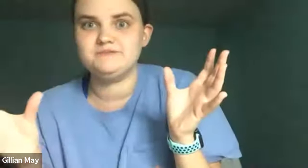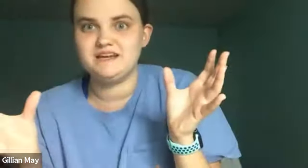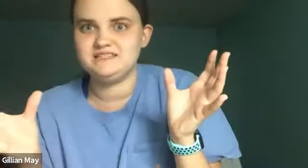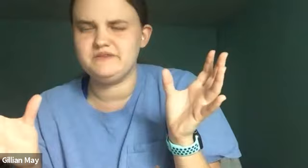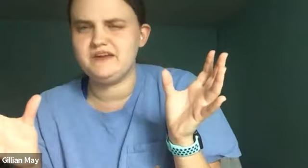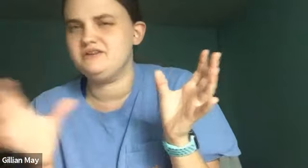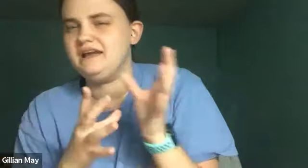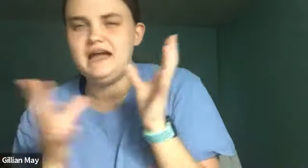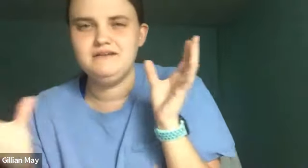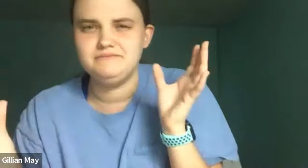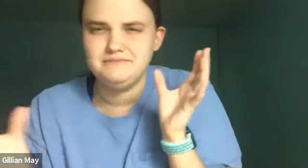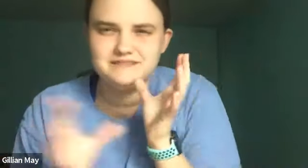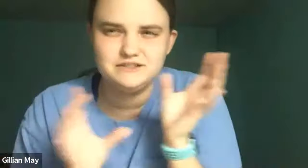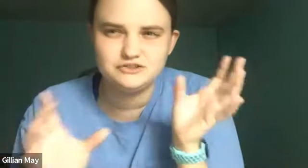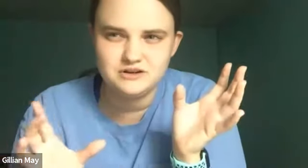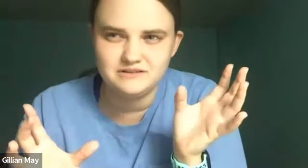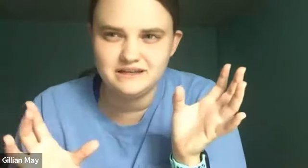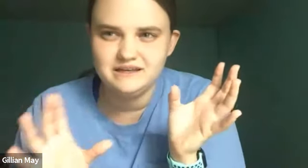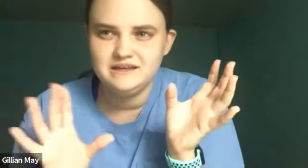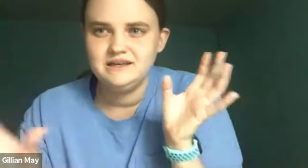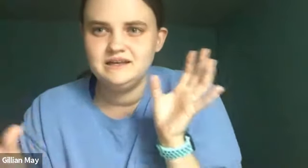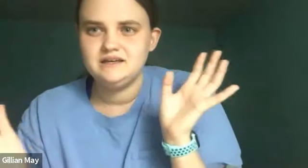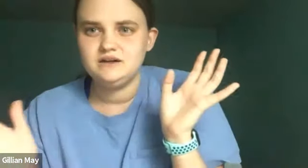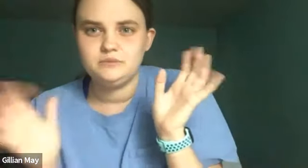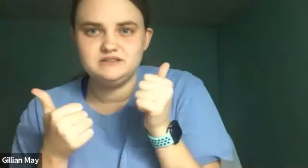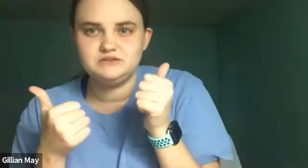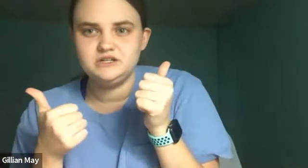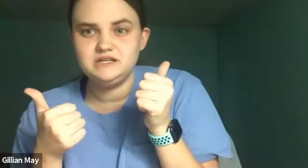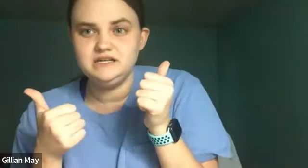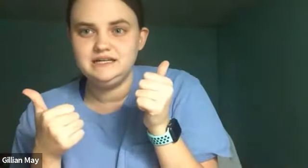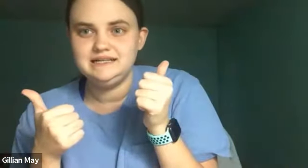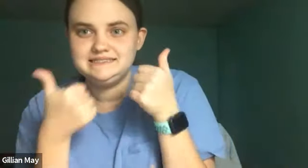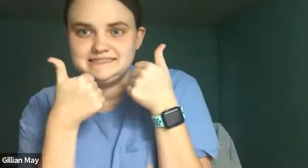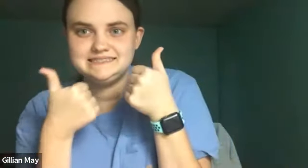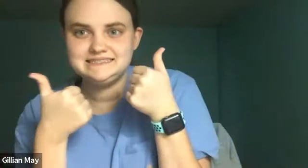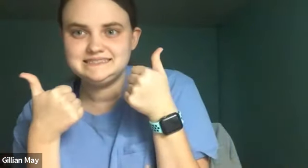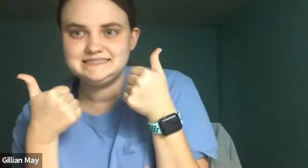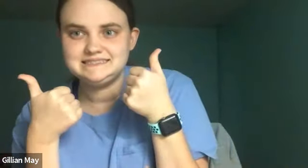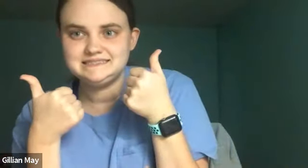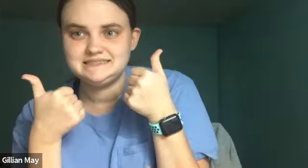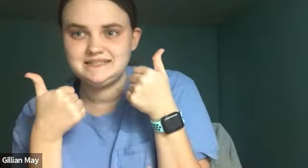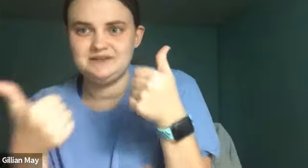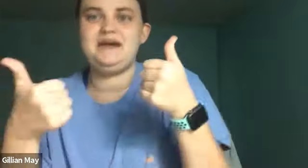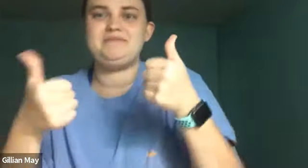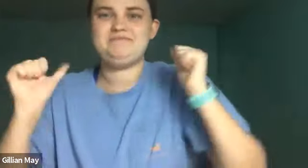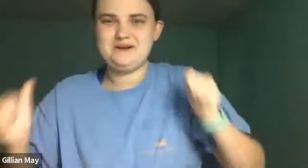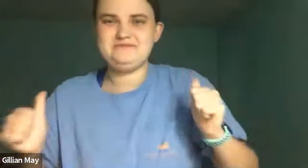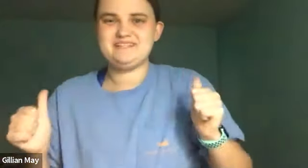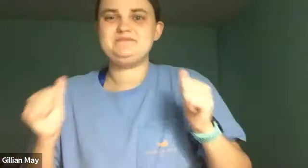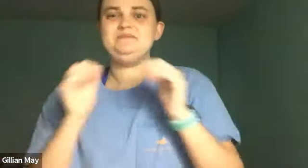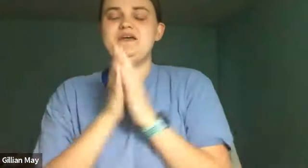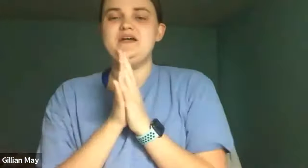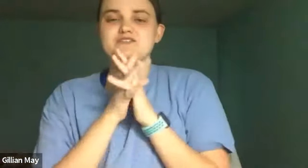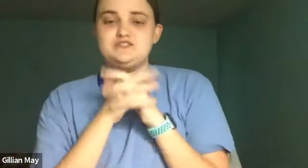signing something that you're like, I am still struggling. Are we still good? Okay, perfect.